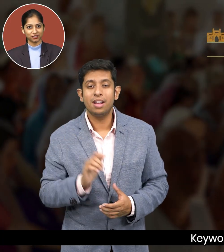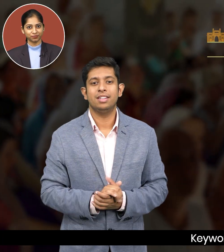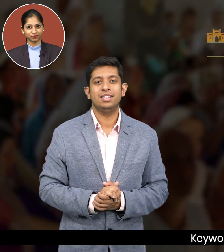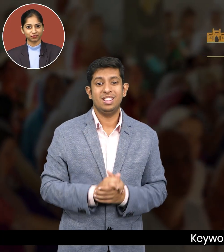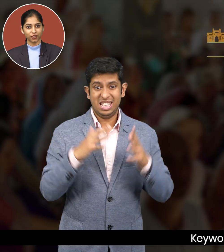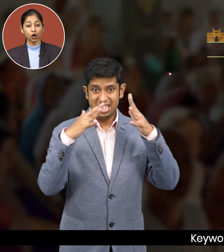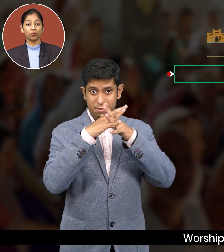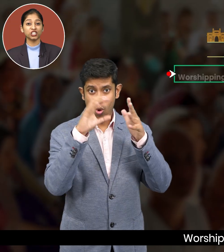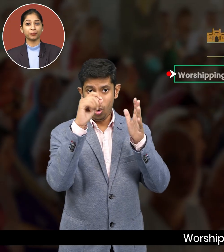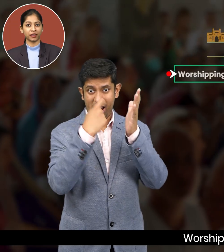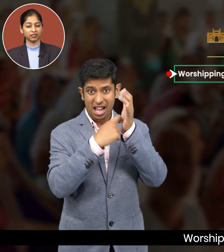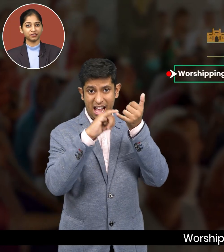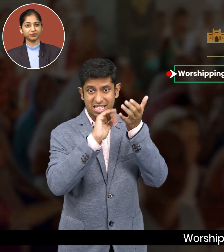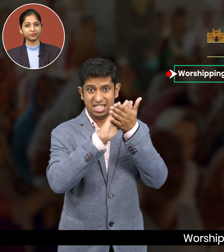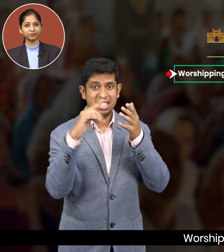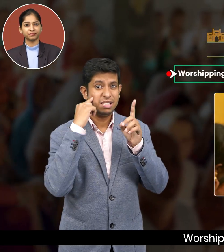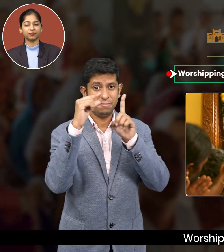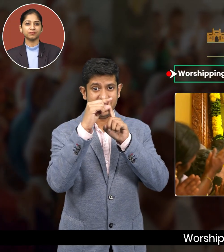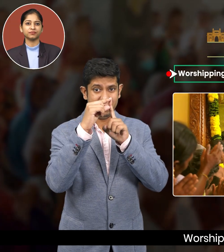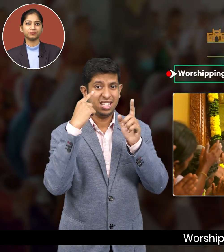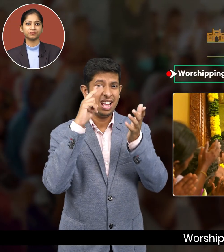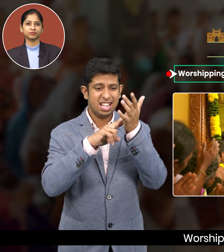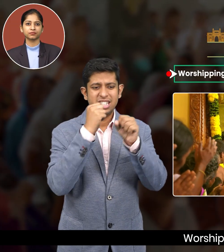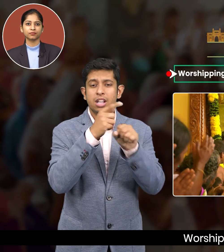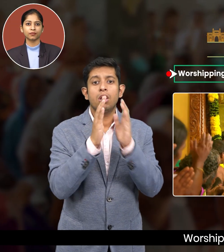Keywords. Worshipping,